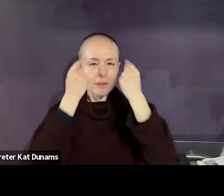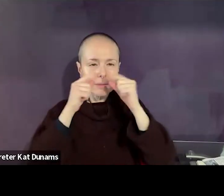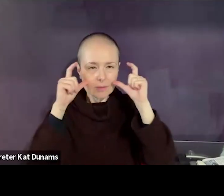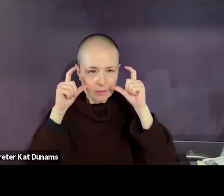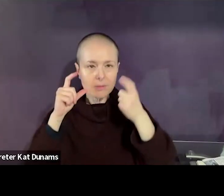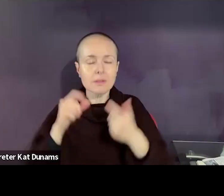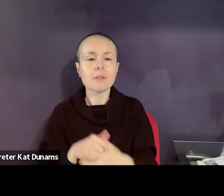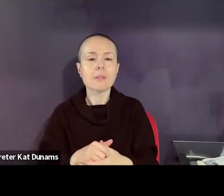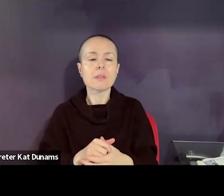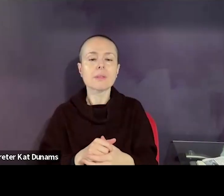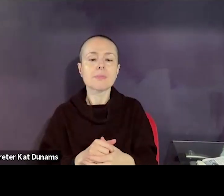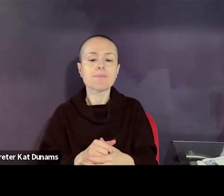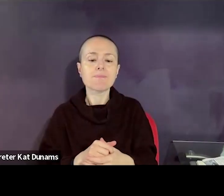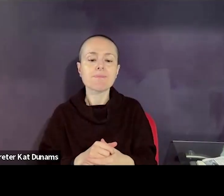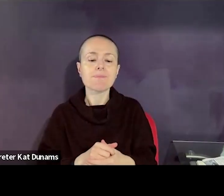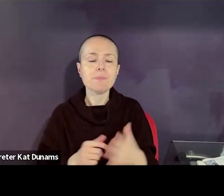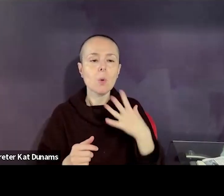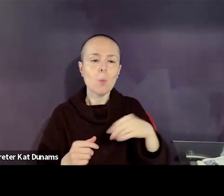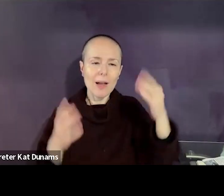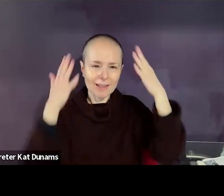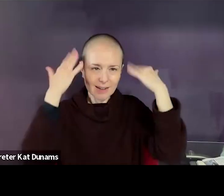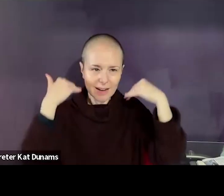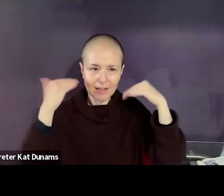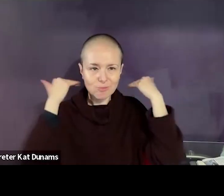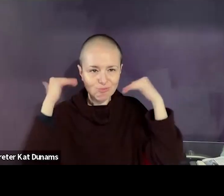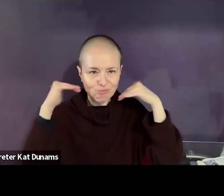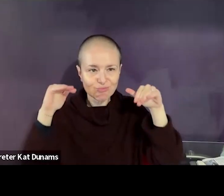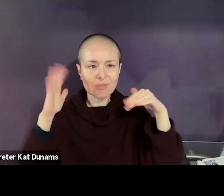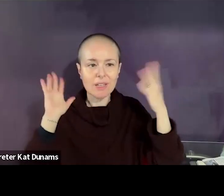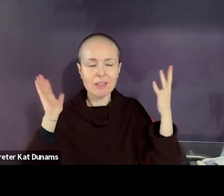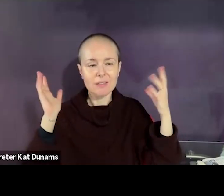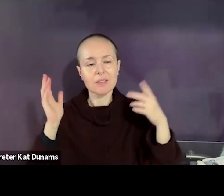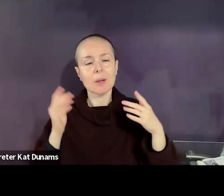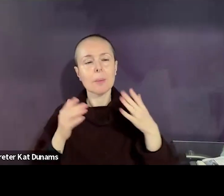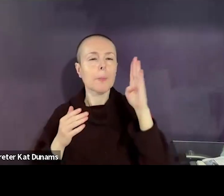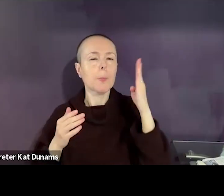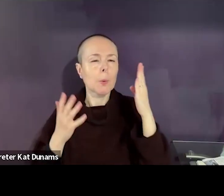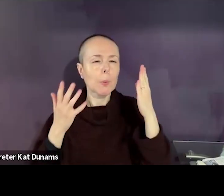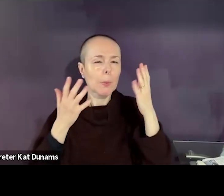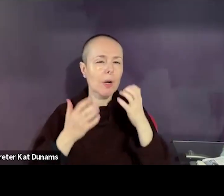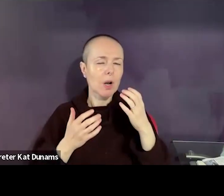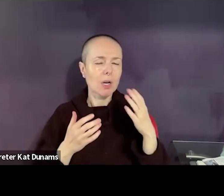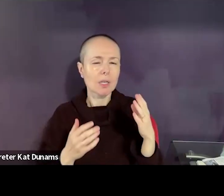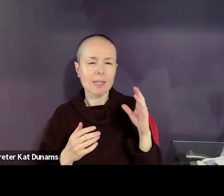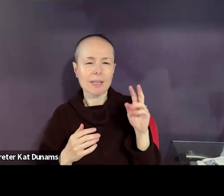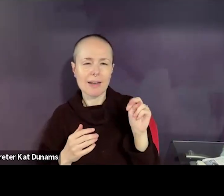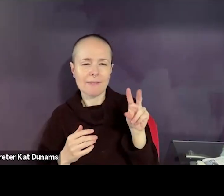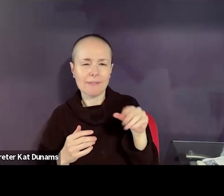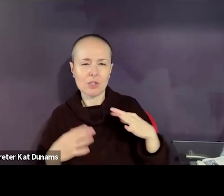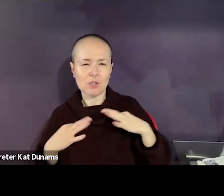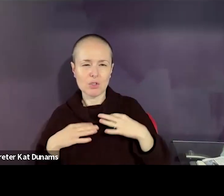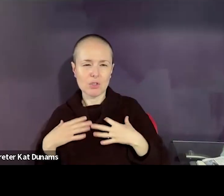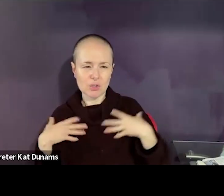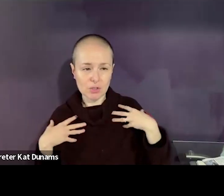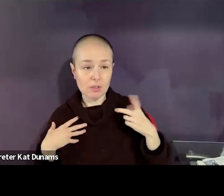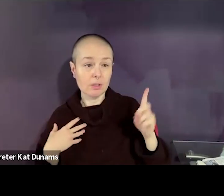glasses, and I have white hair. It's in a bob, and I'm wearing a dark blue navy shirt. Behind me are